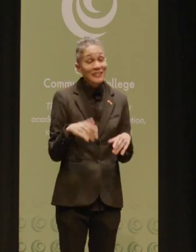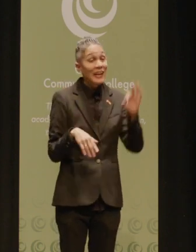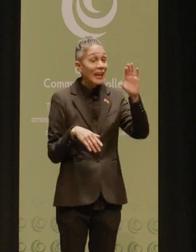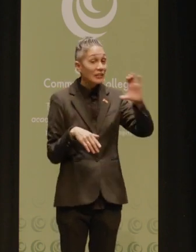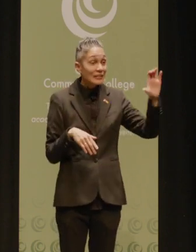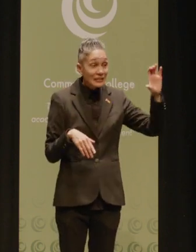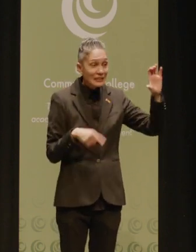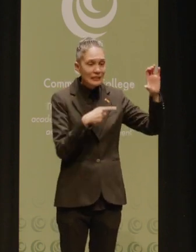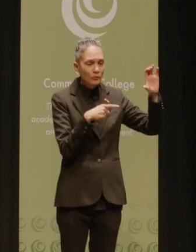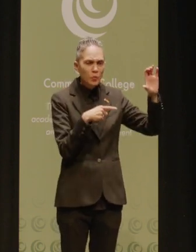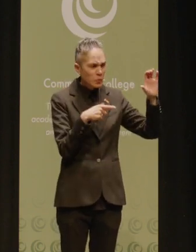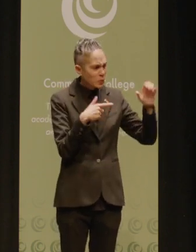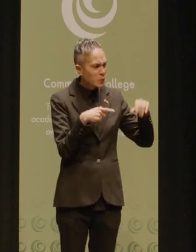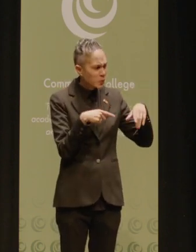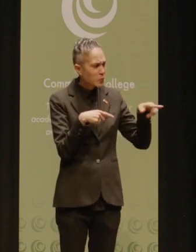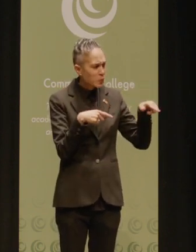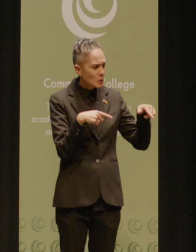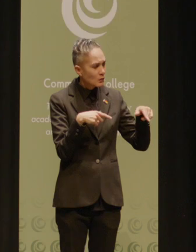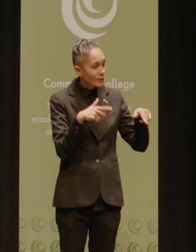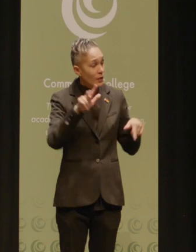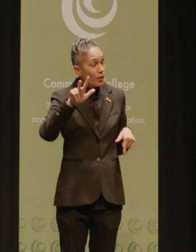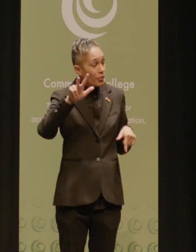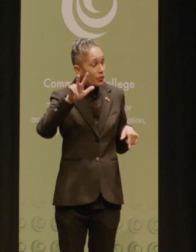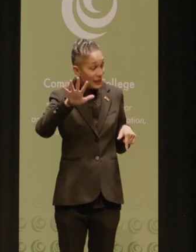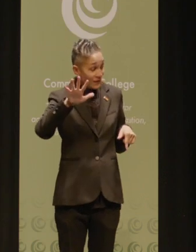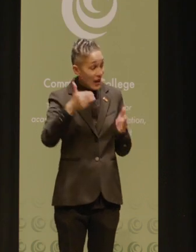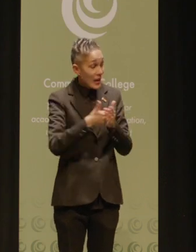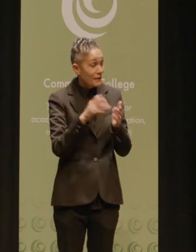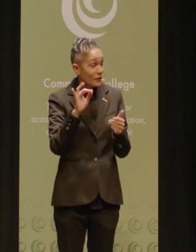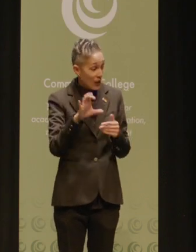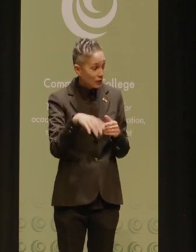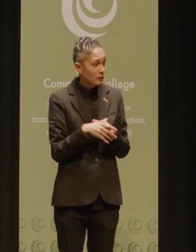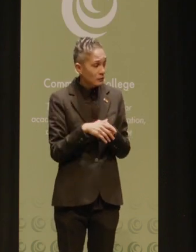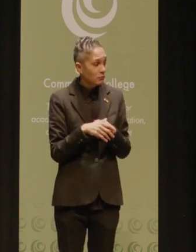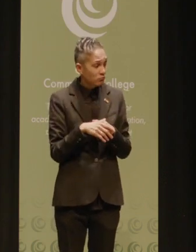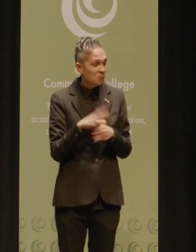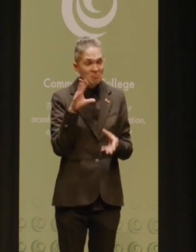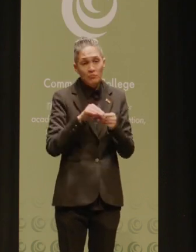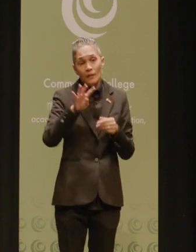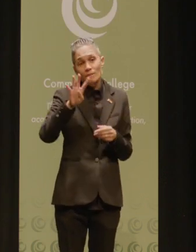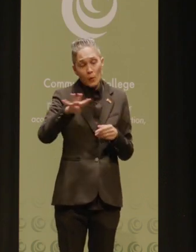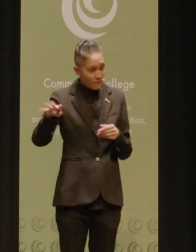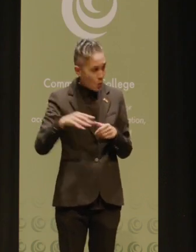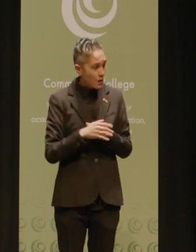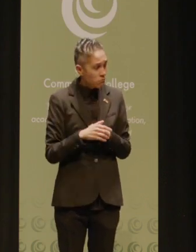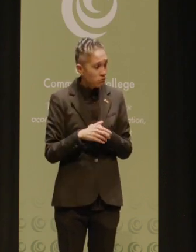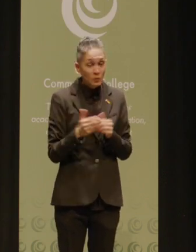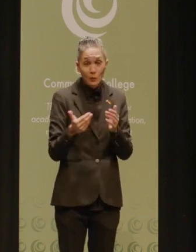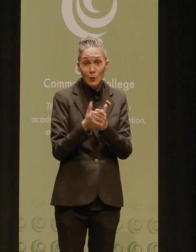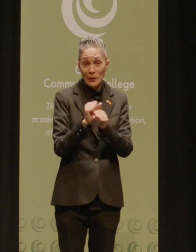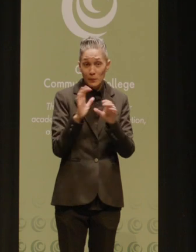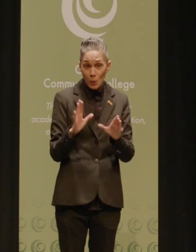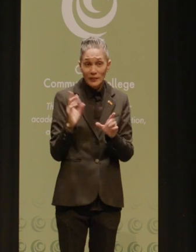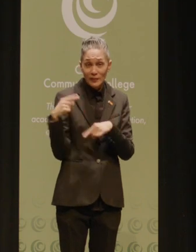City College, again with that big bump last year, have 35 new faculty over the last 4 years, for a total of 44 new